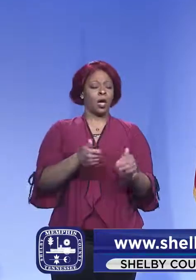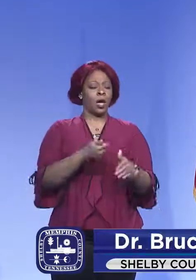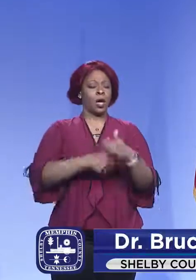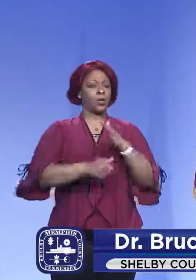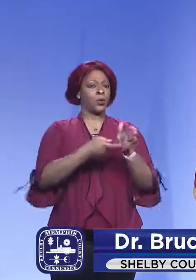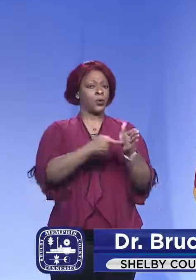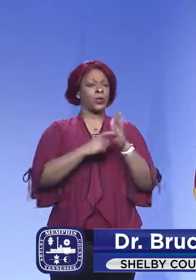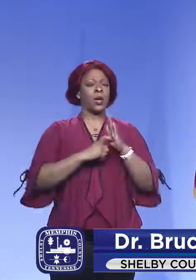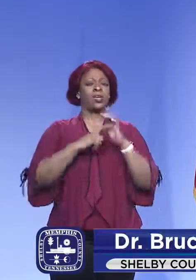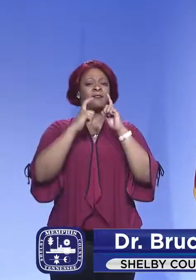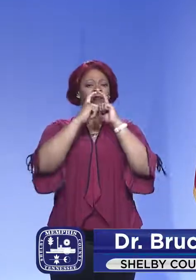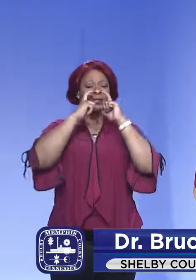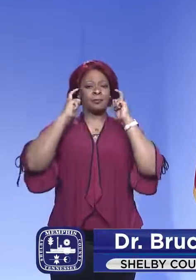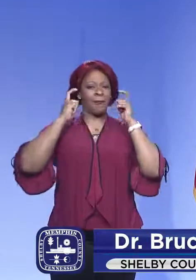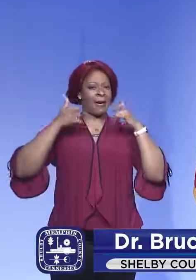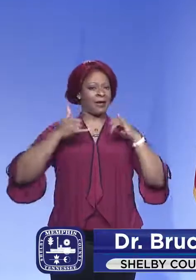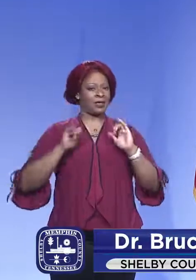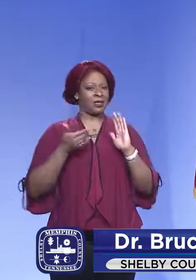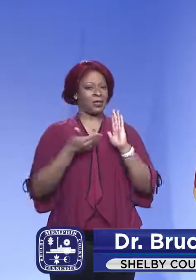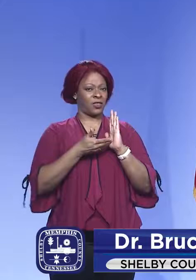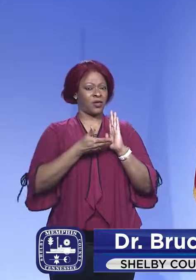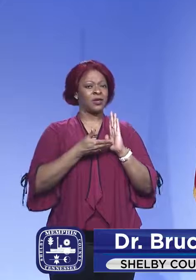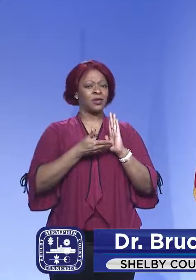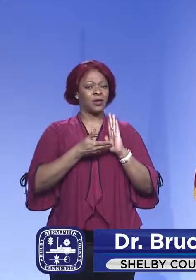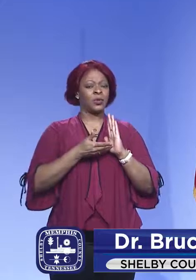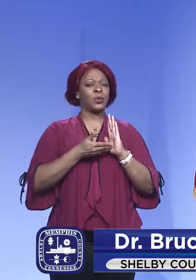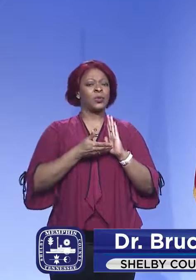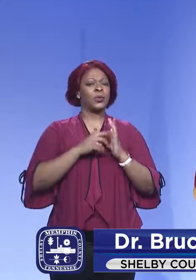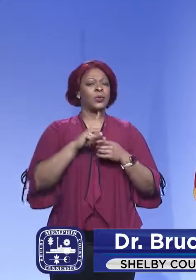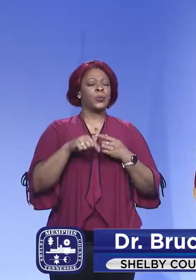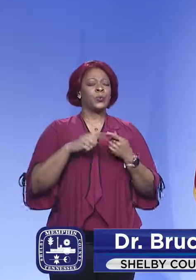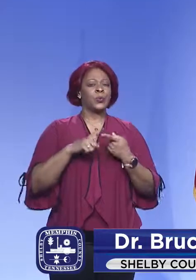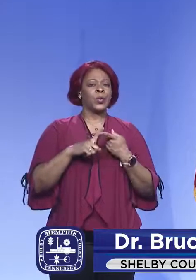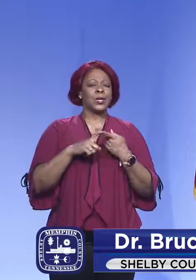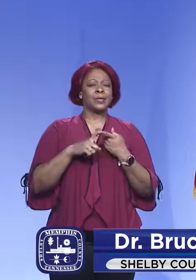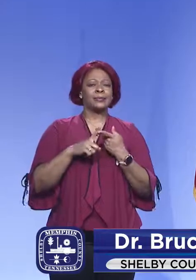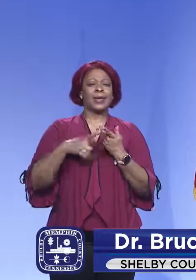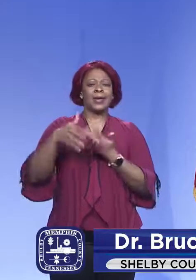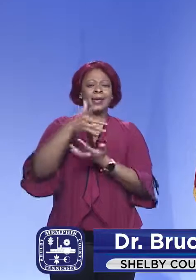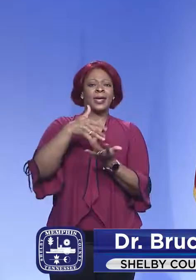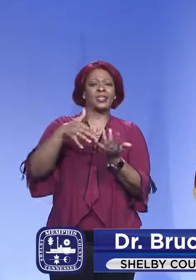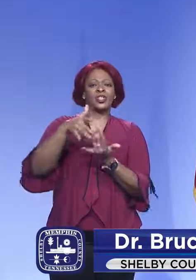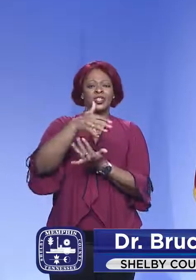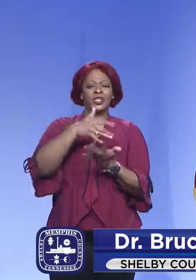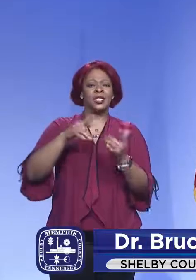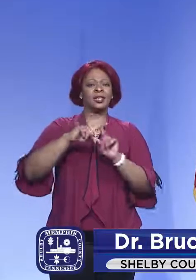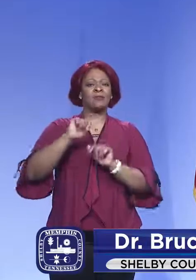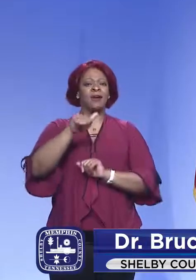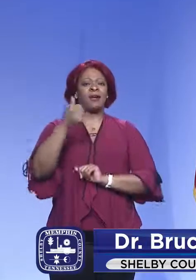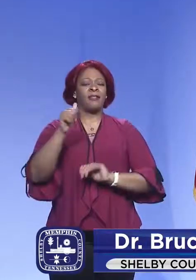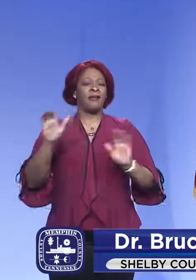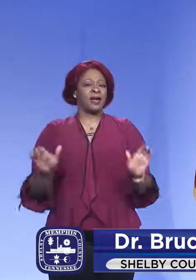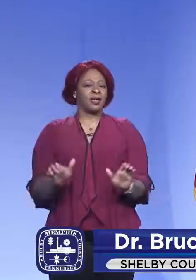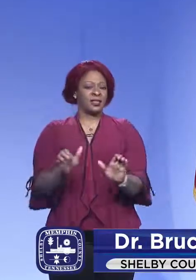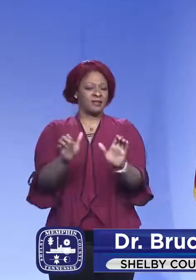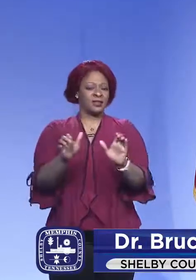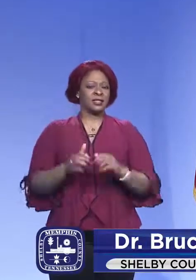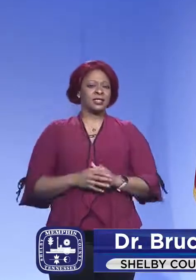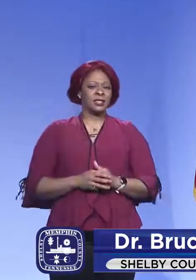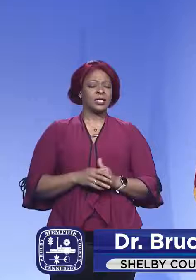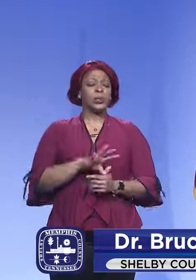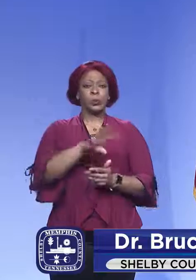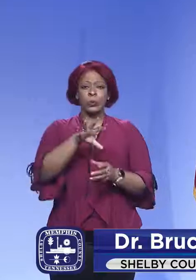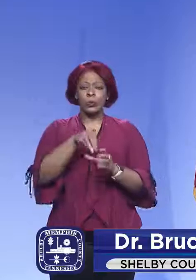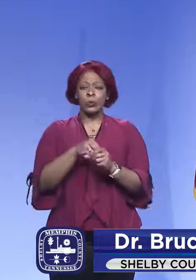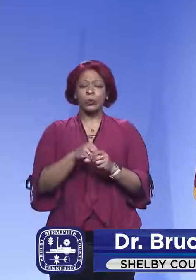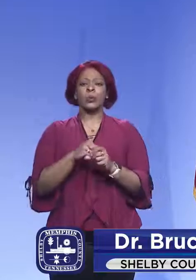of facial masks when engaging in all other activity,